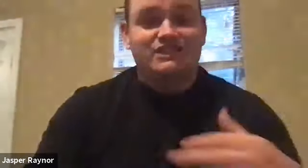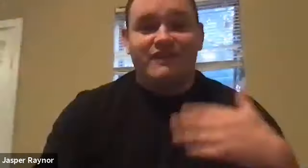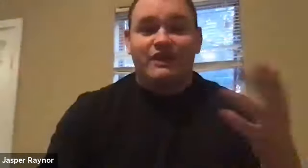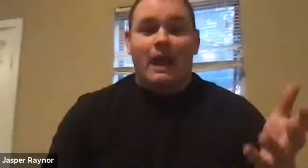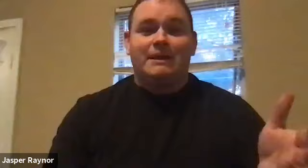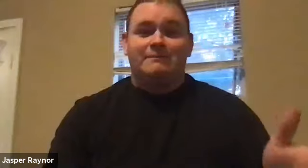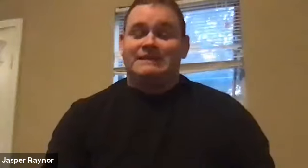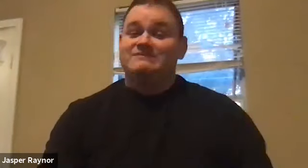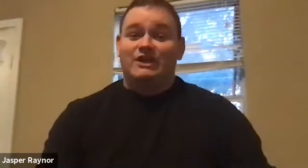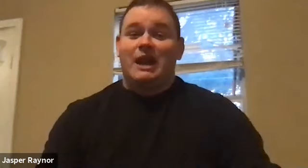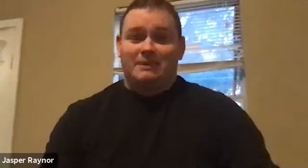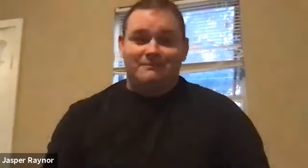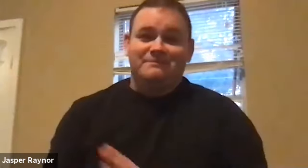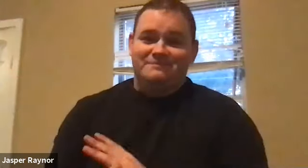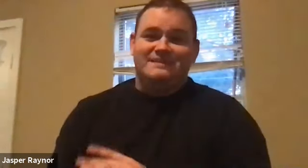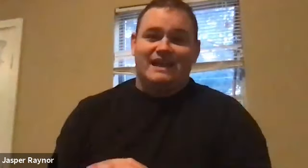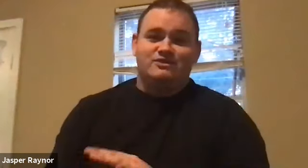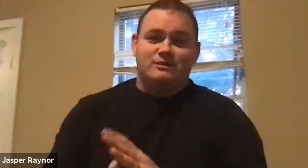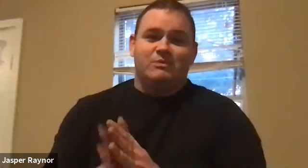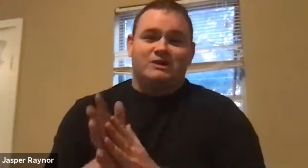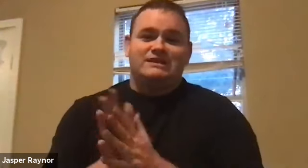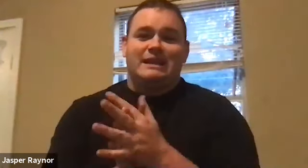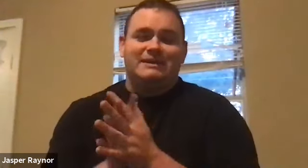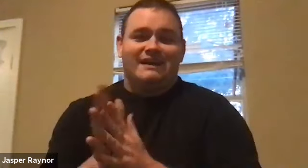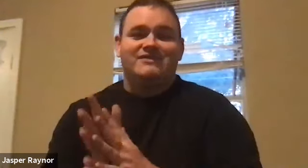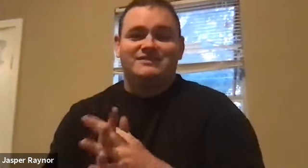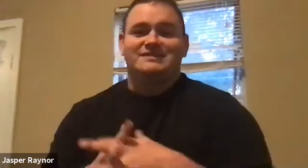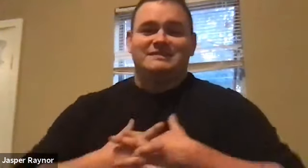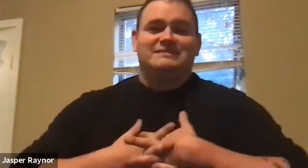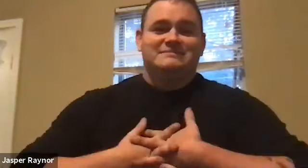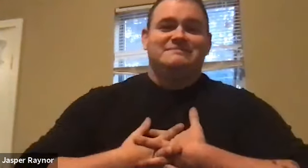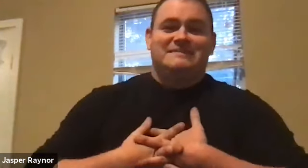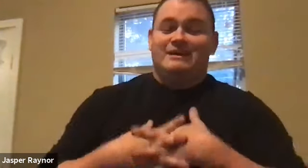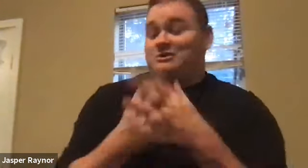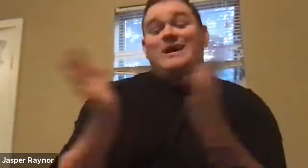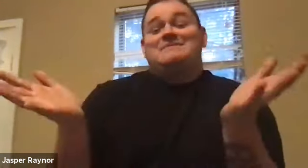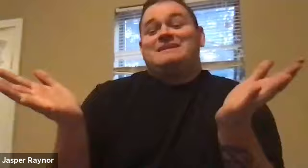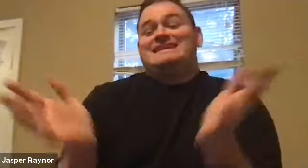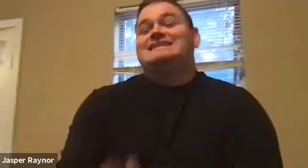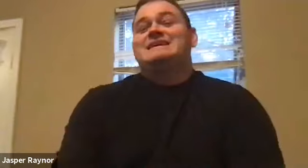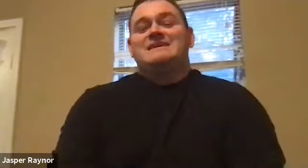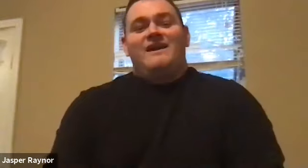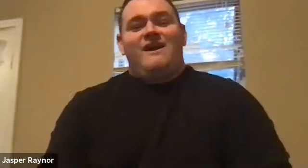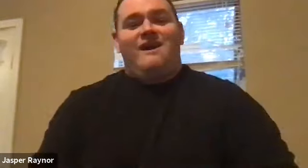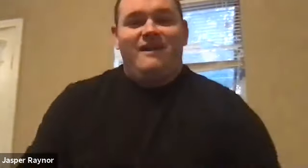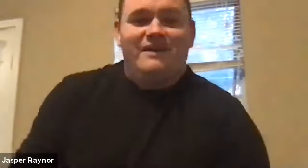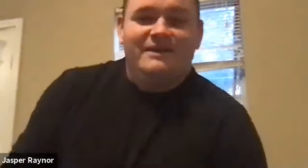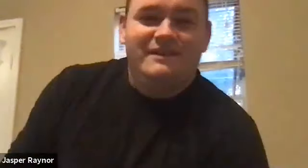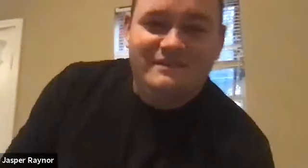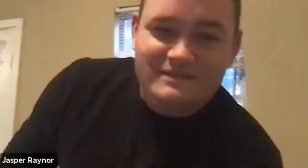very common. It's very common to have cerebral palsy and be deaf. I don't know why. I can't but it is. imagine how hard that would be for him to